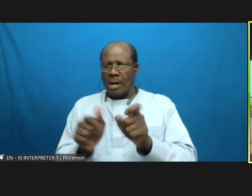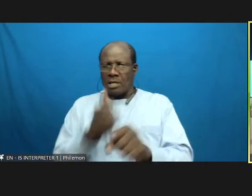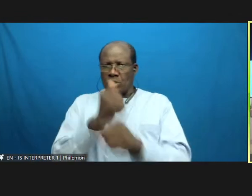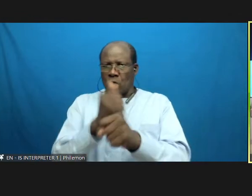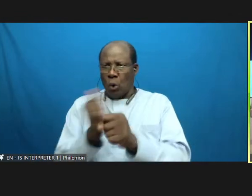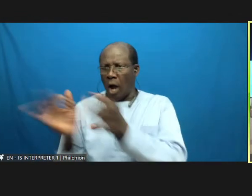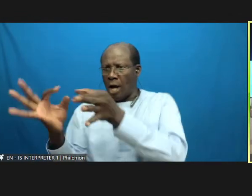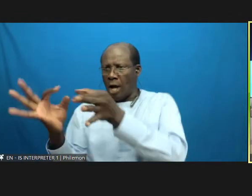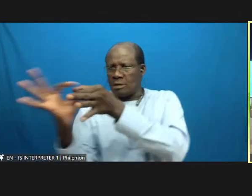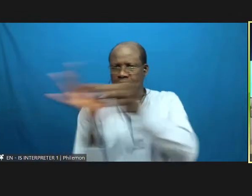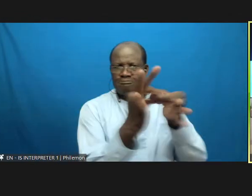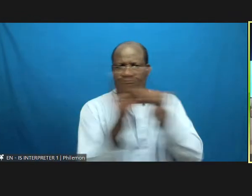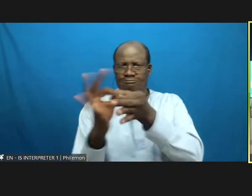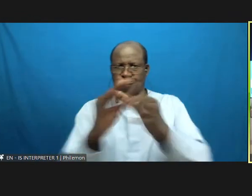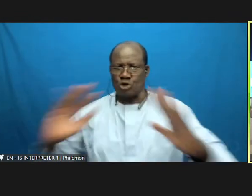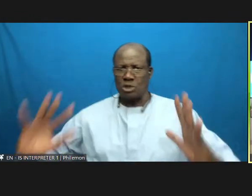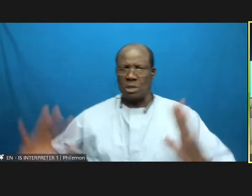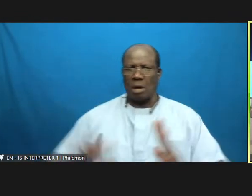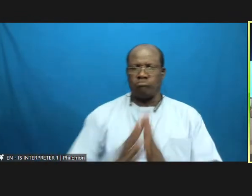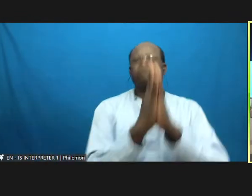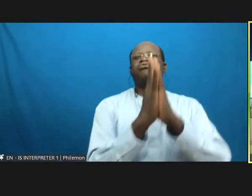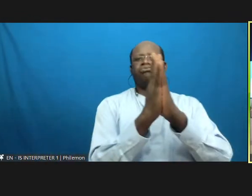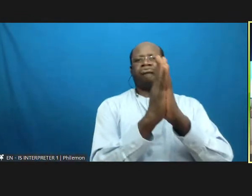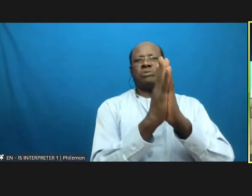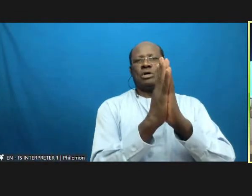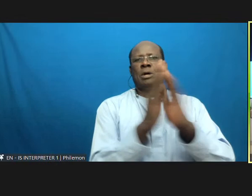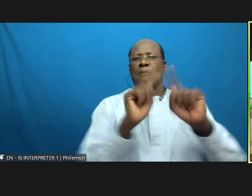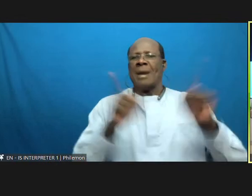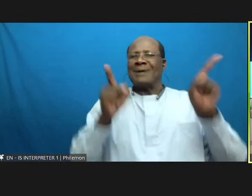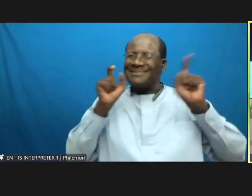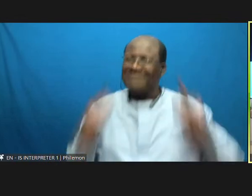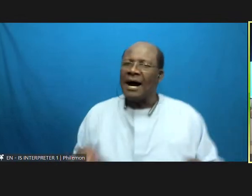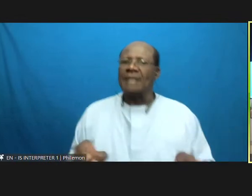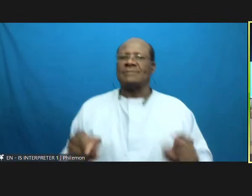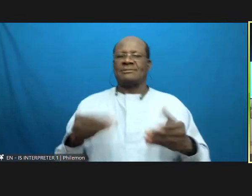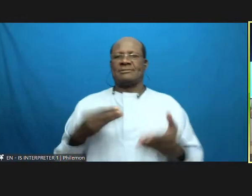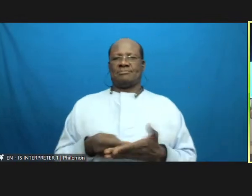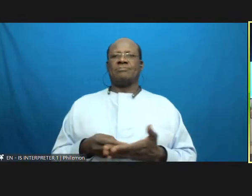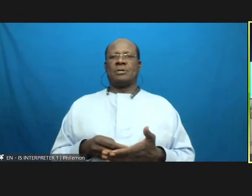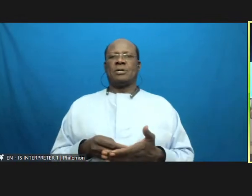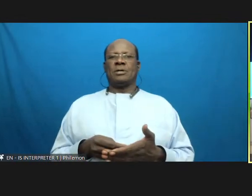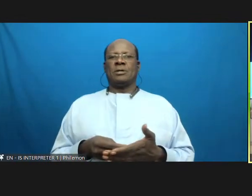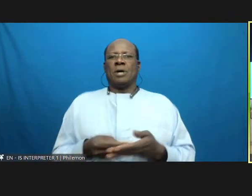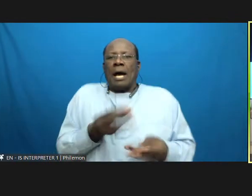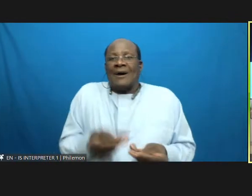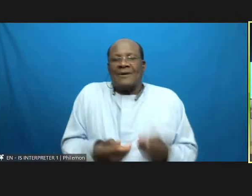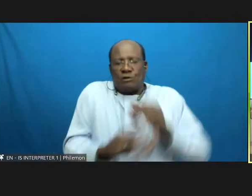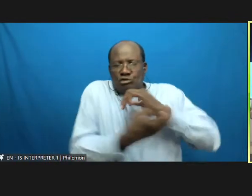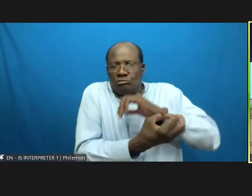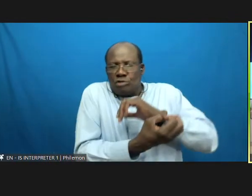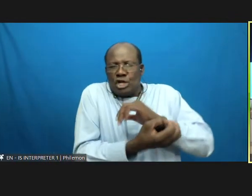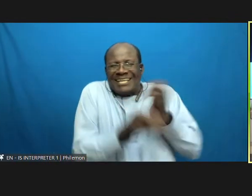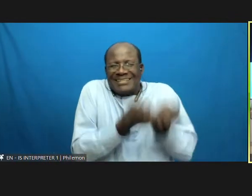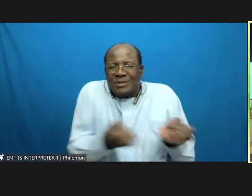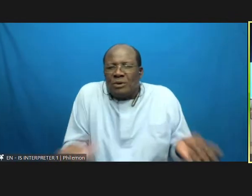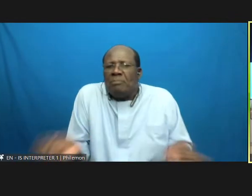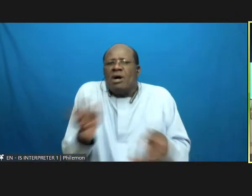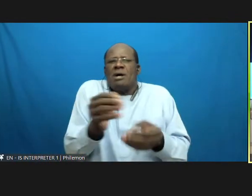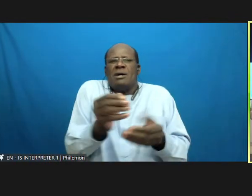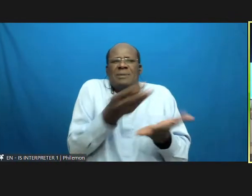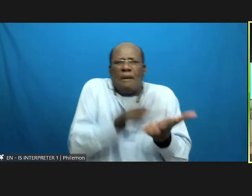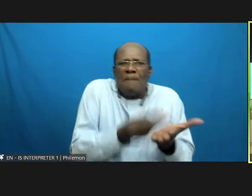be endowed with facilities led by Africans and to ensure a